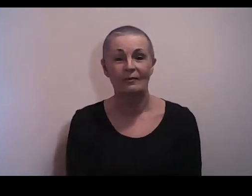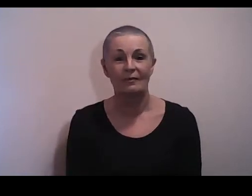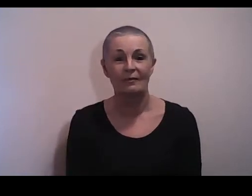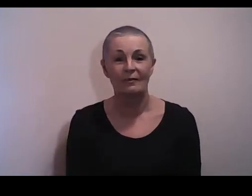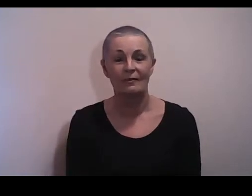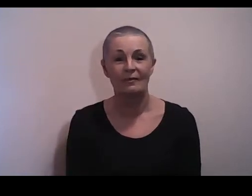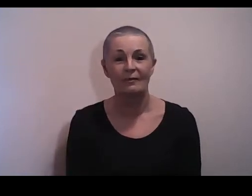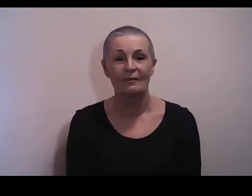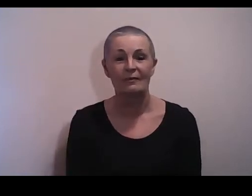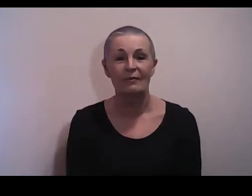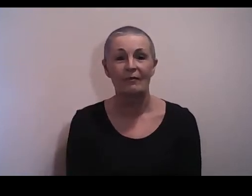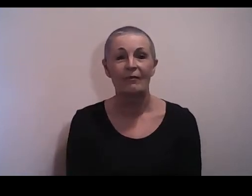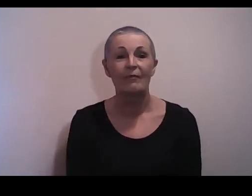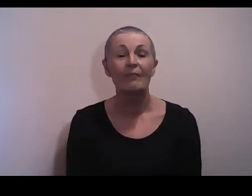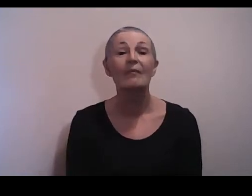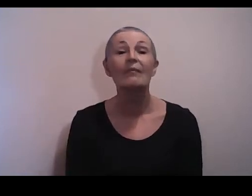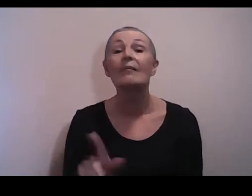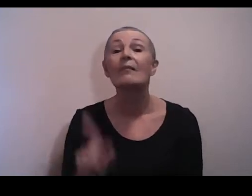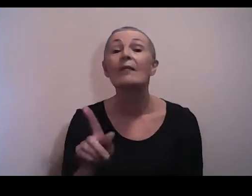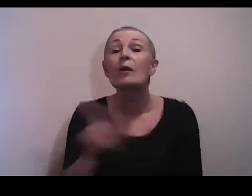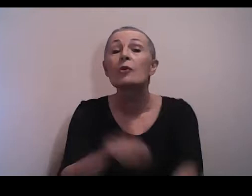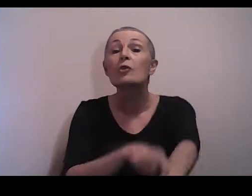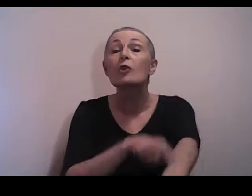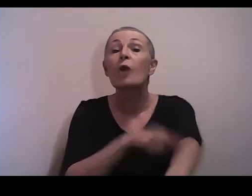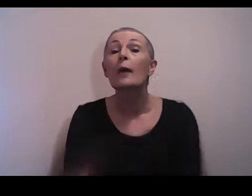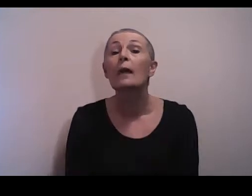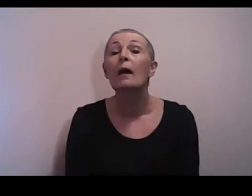And when you end down here, you just come up slowly.